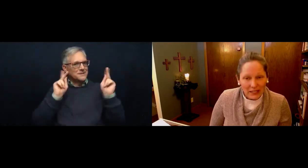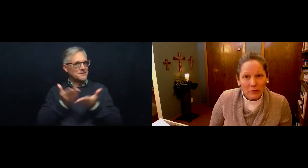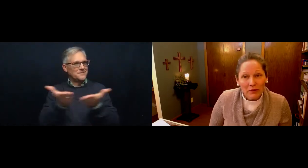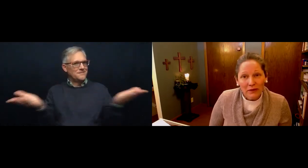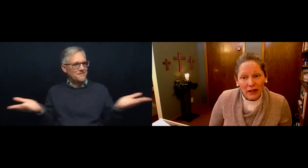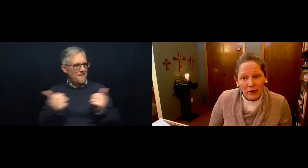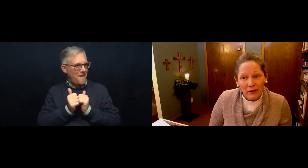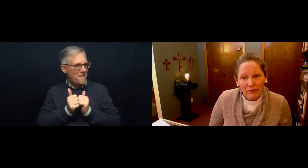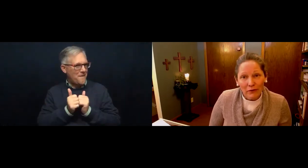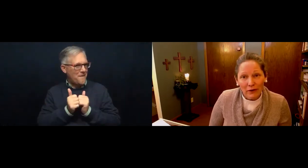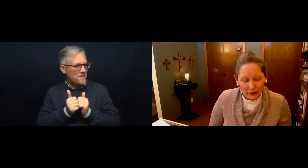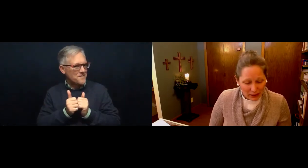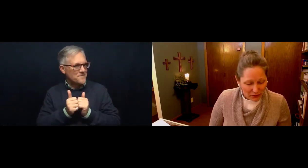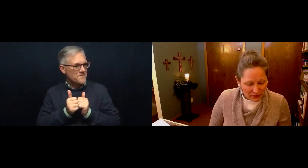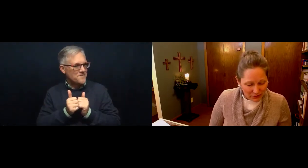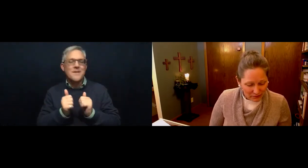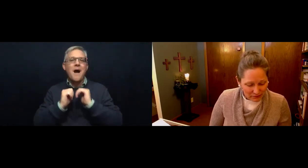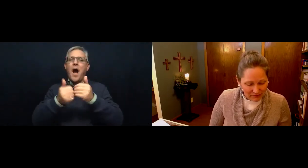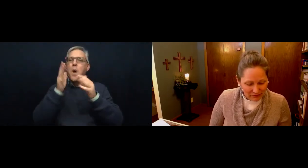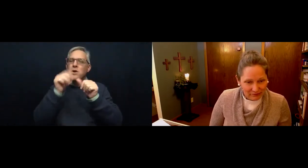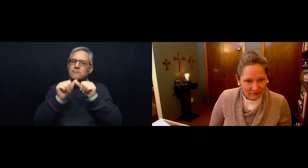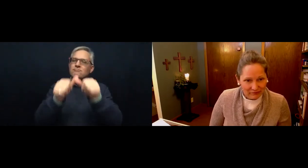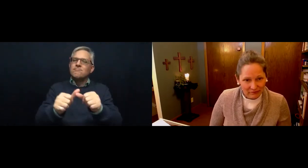to keep caring for our neighbors?